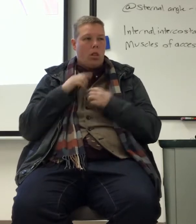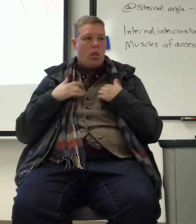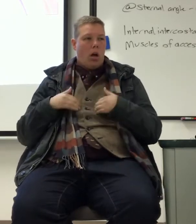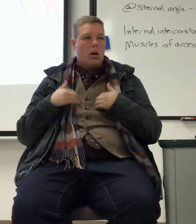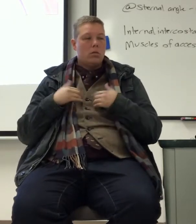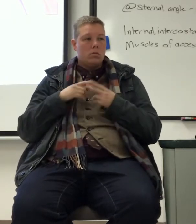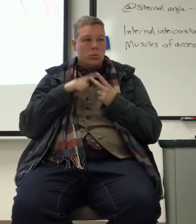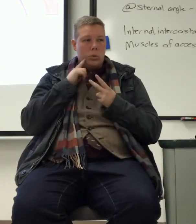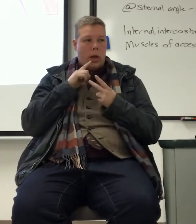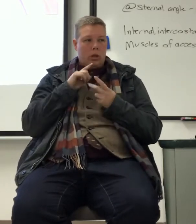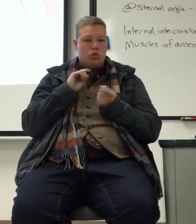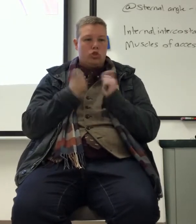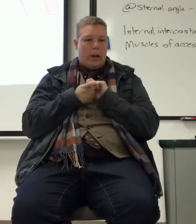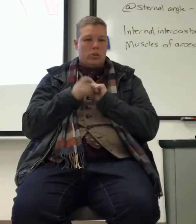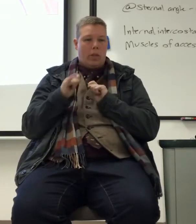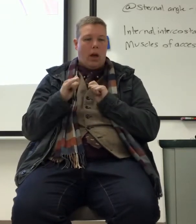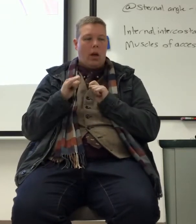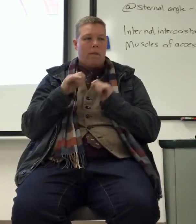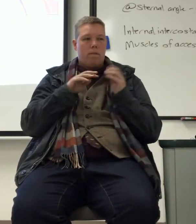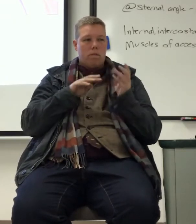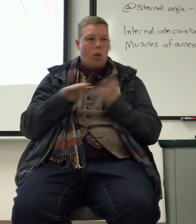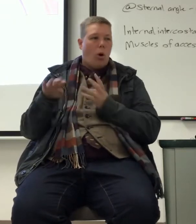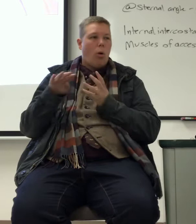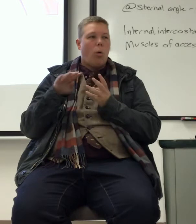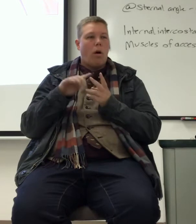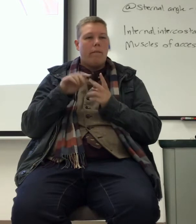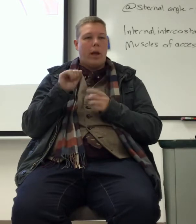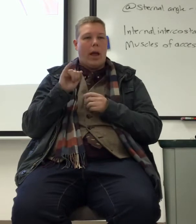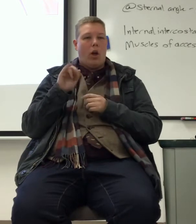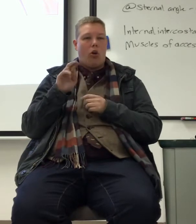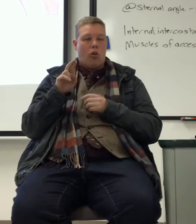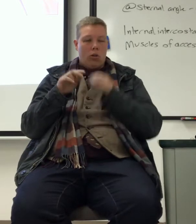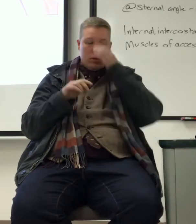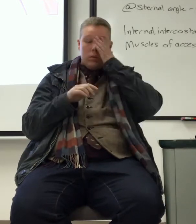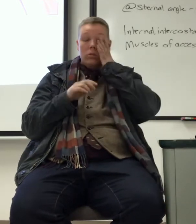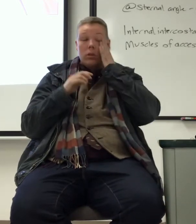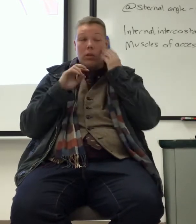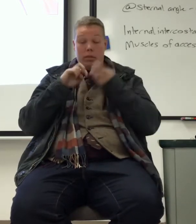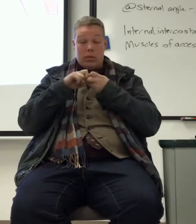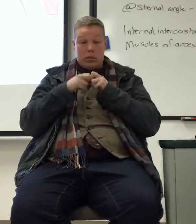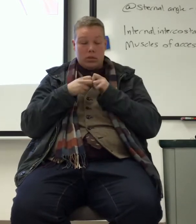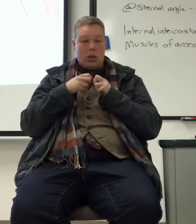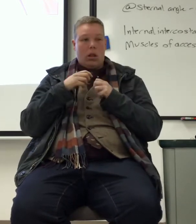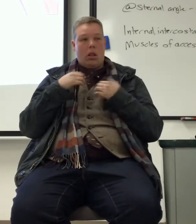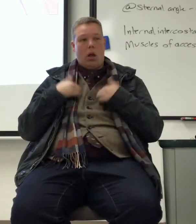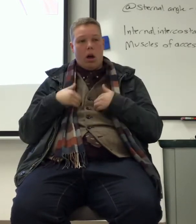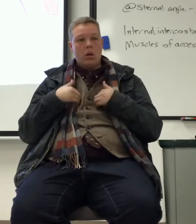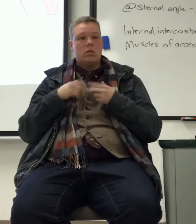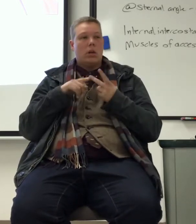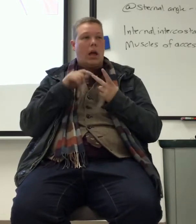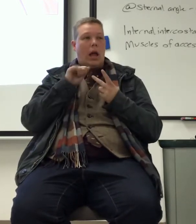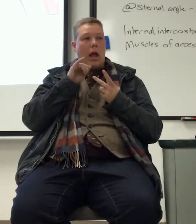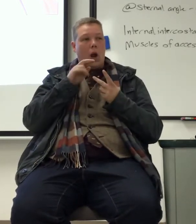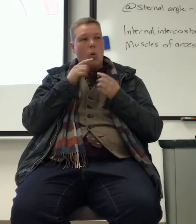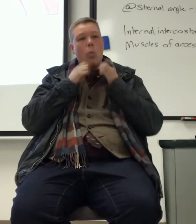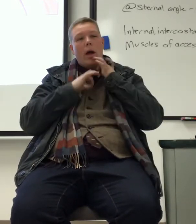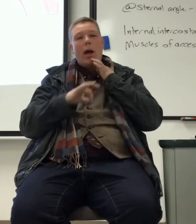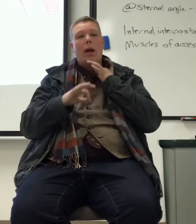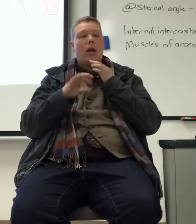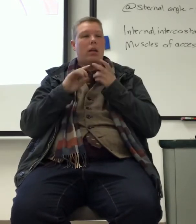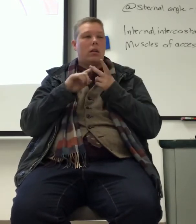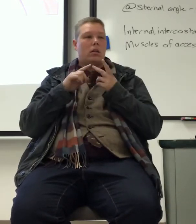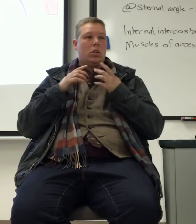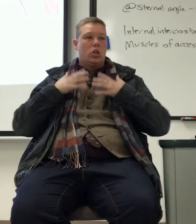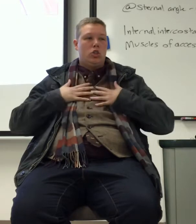need to understand. So the physics of all this, the lungs, the airways, the chest wall, all that, how they cause changes in lung